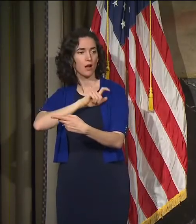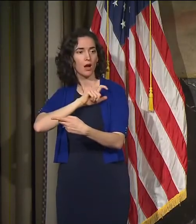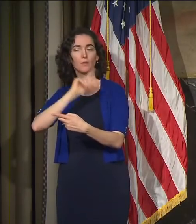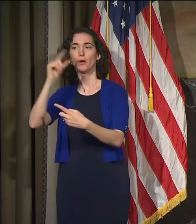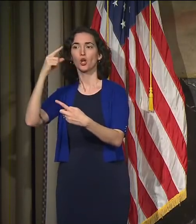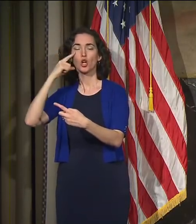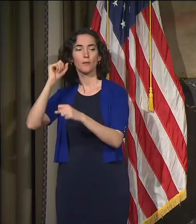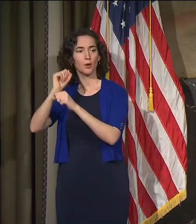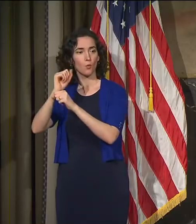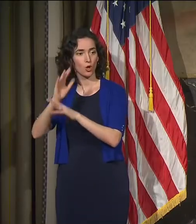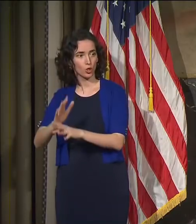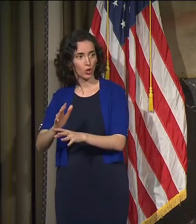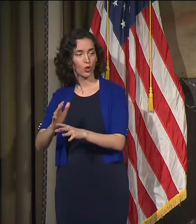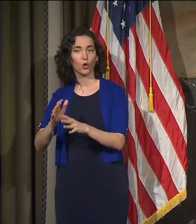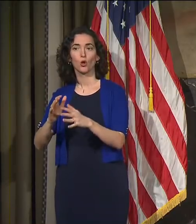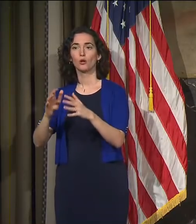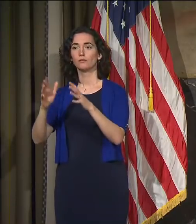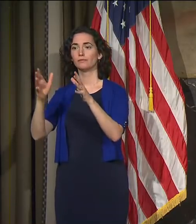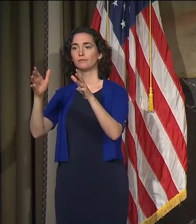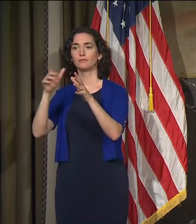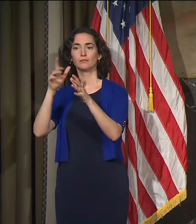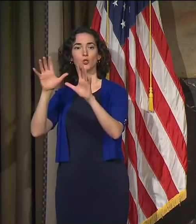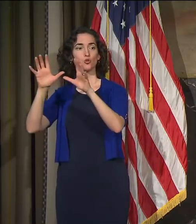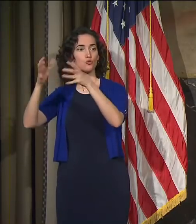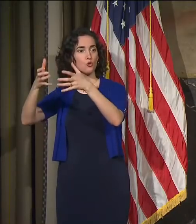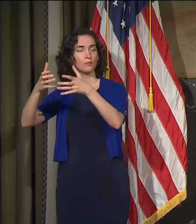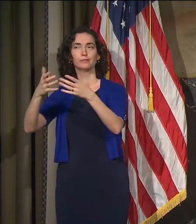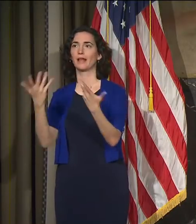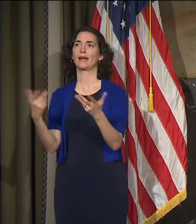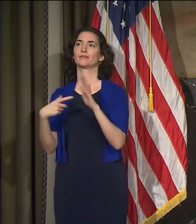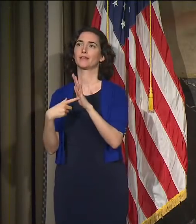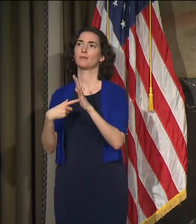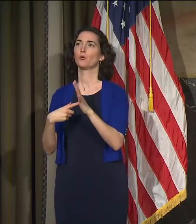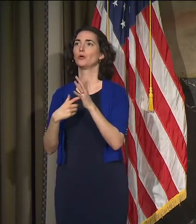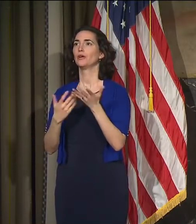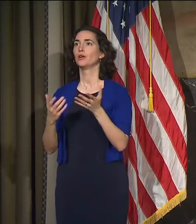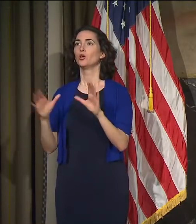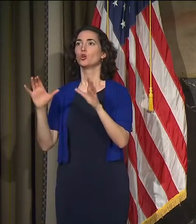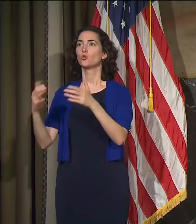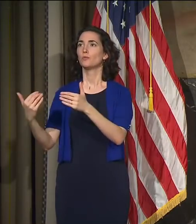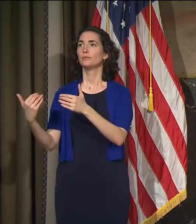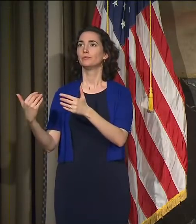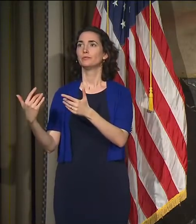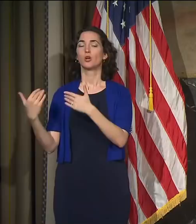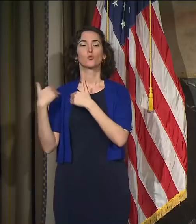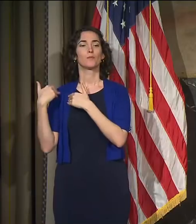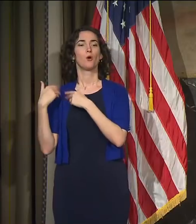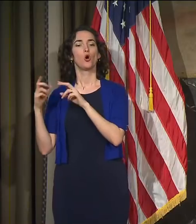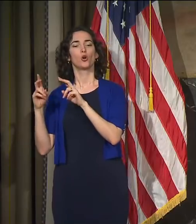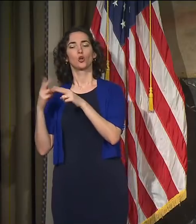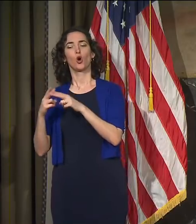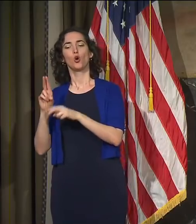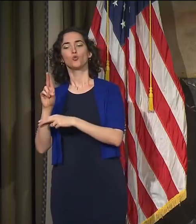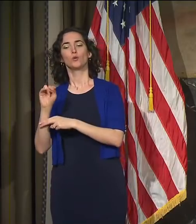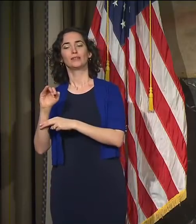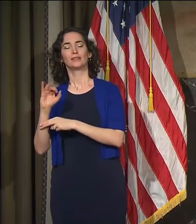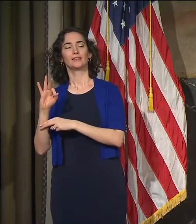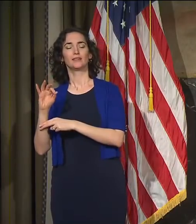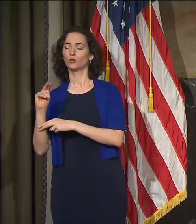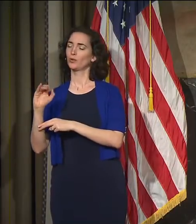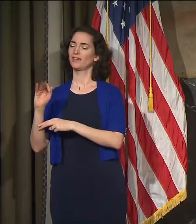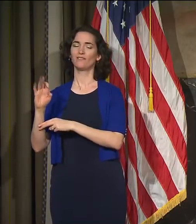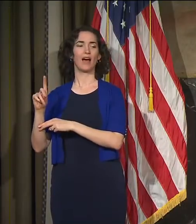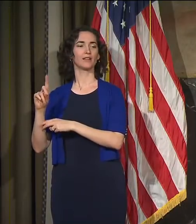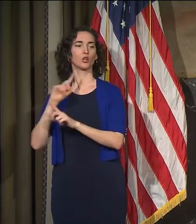governmental workers who may be the group that runs, for example, our Unified Command Group that